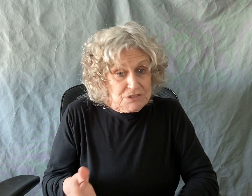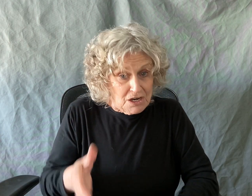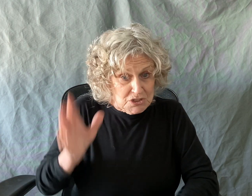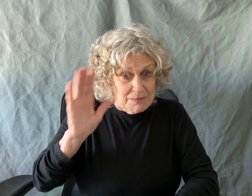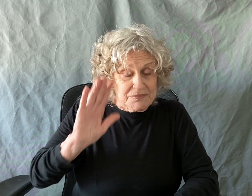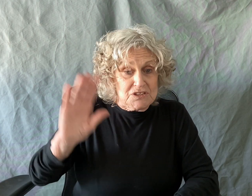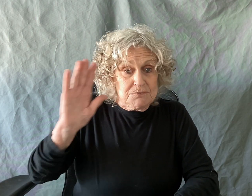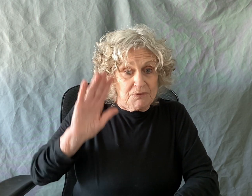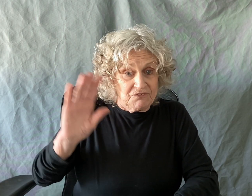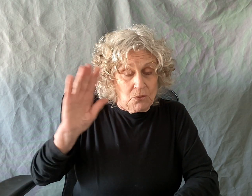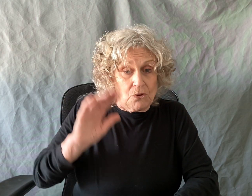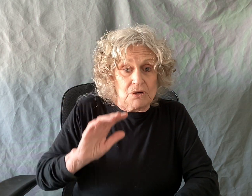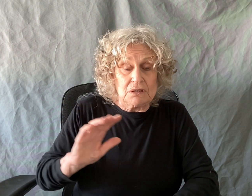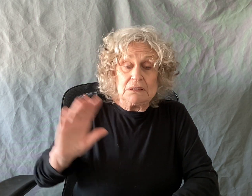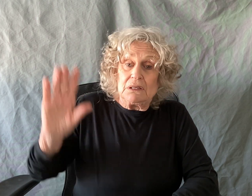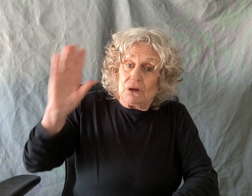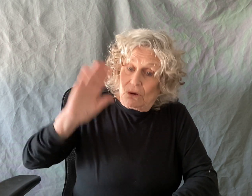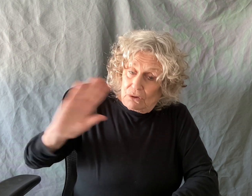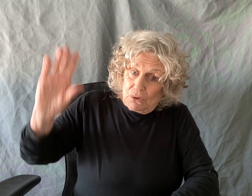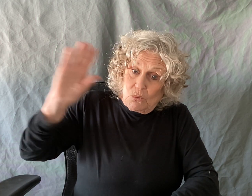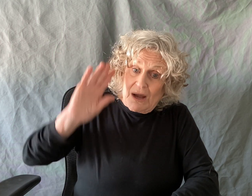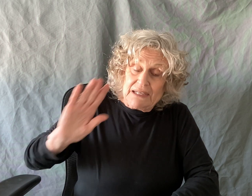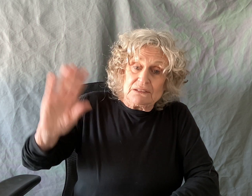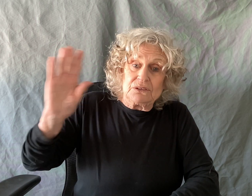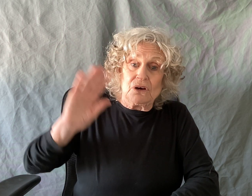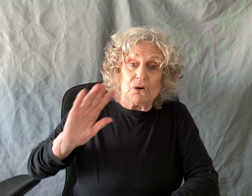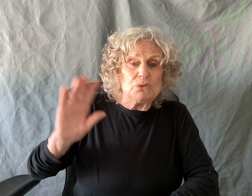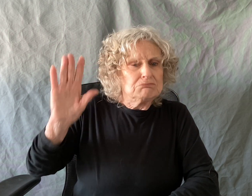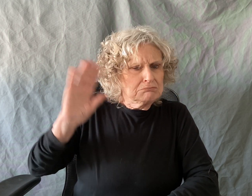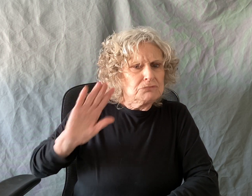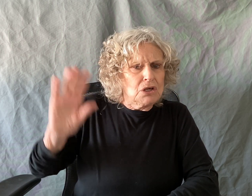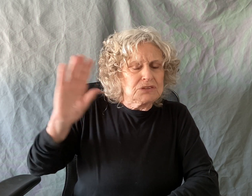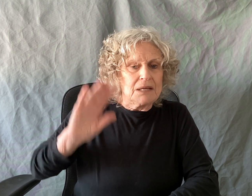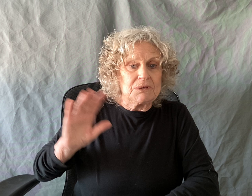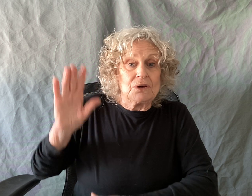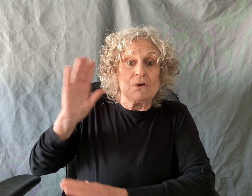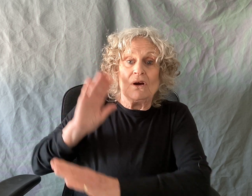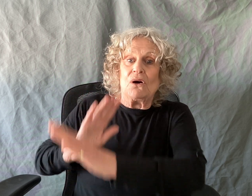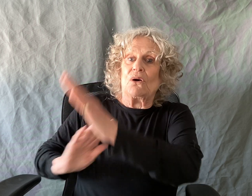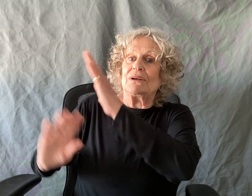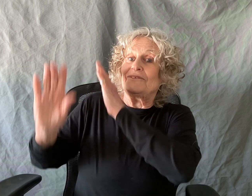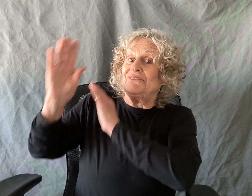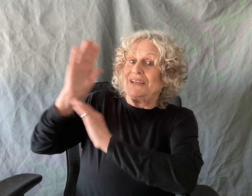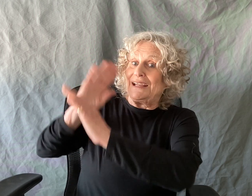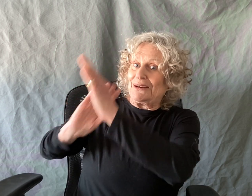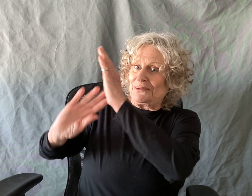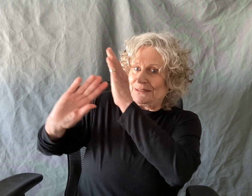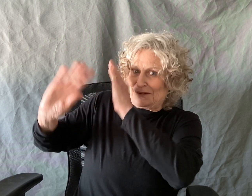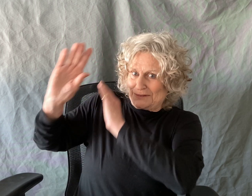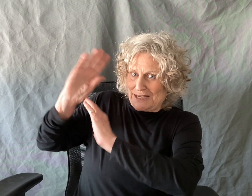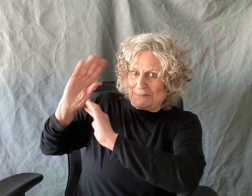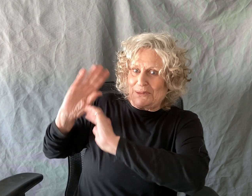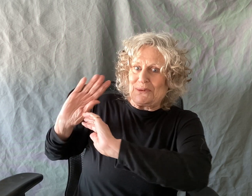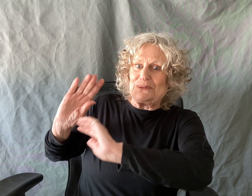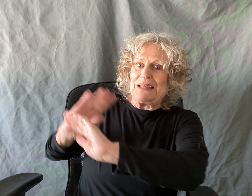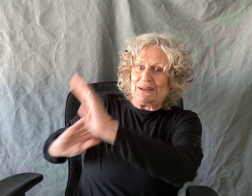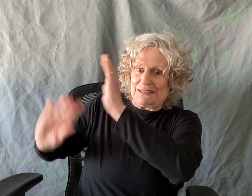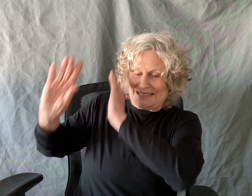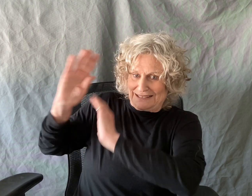talked about this before, or a while ago, a long time ago, or a very long time ago, like telling